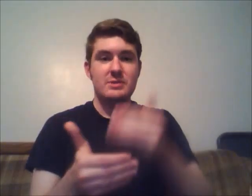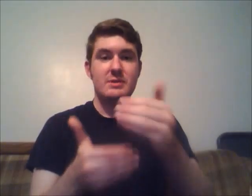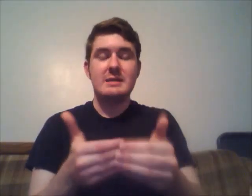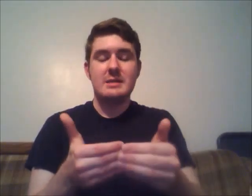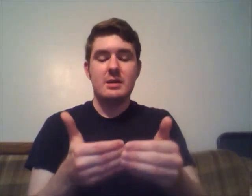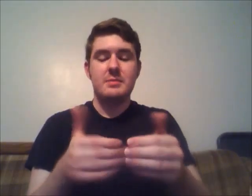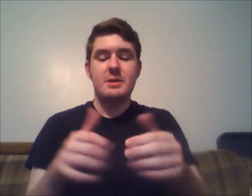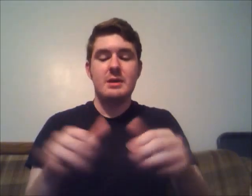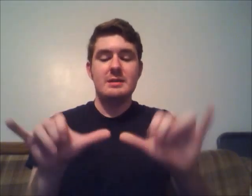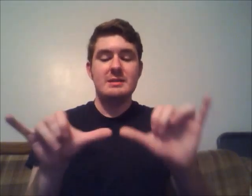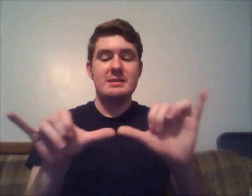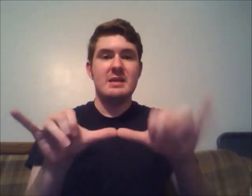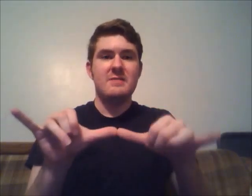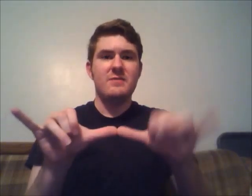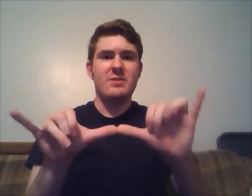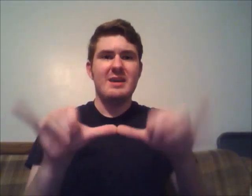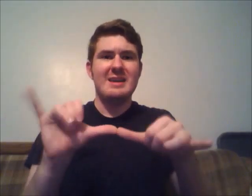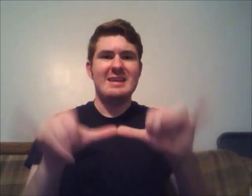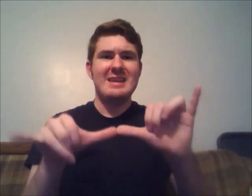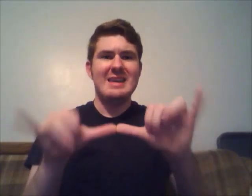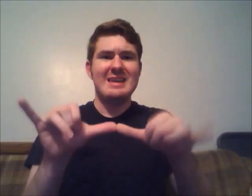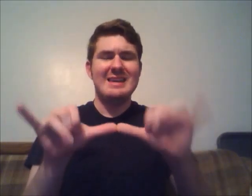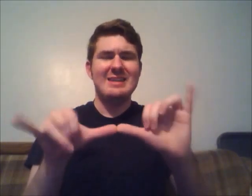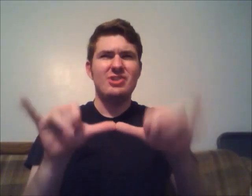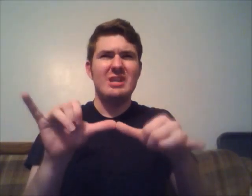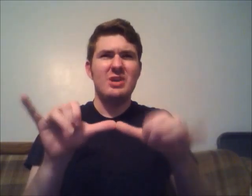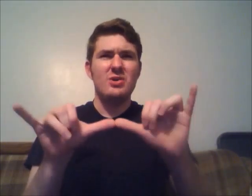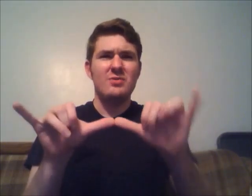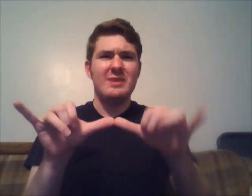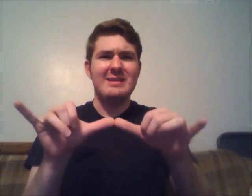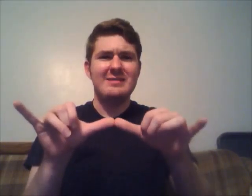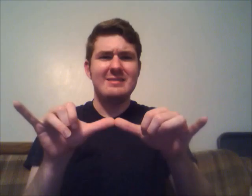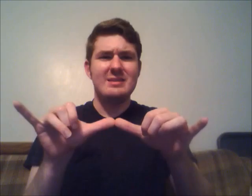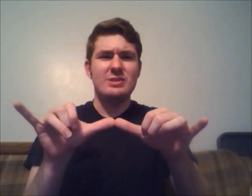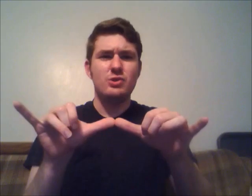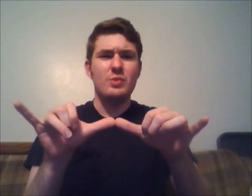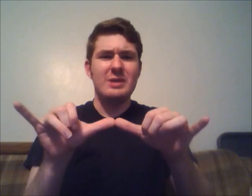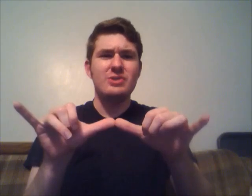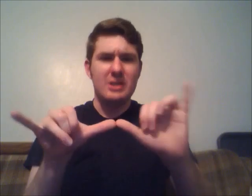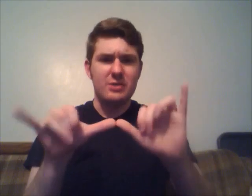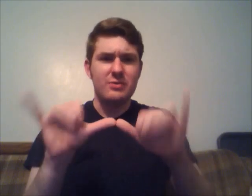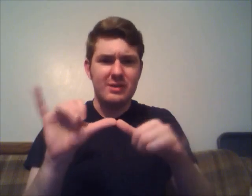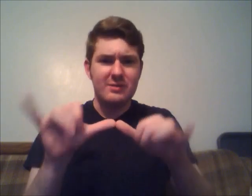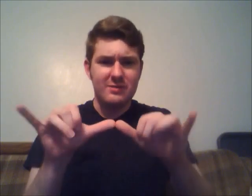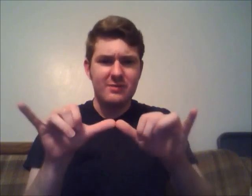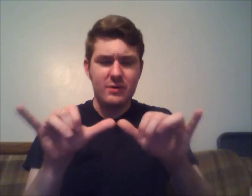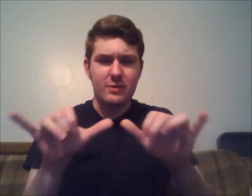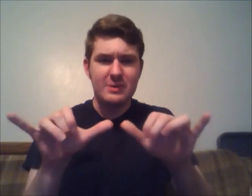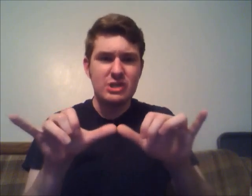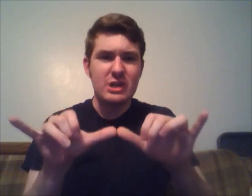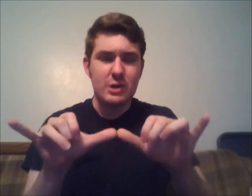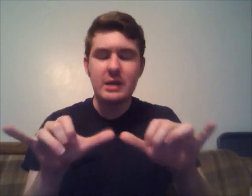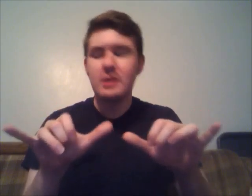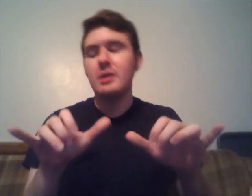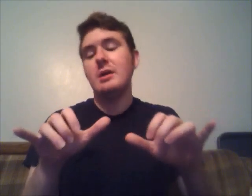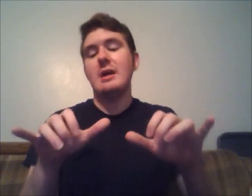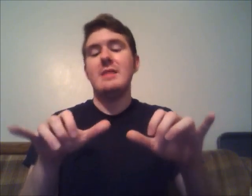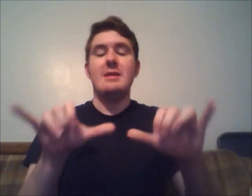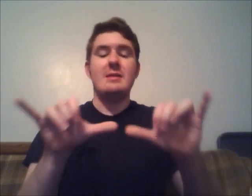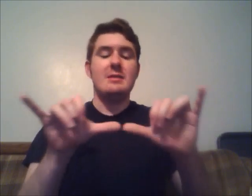next up, this is a sign for engineer, right? To engineer, the verb engineering. And then this